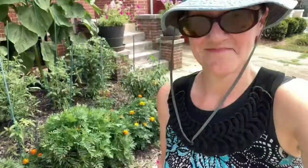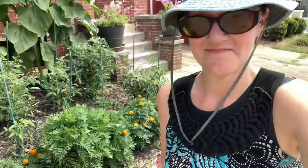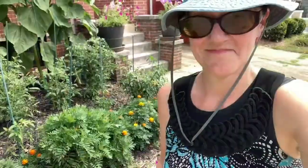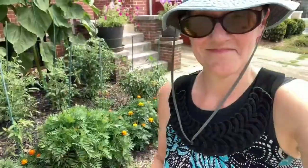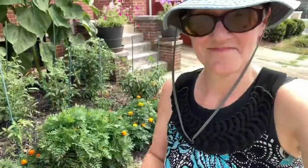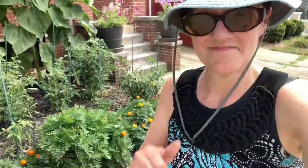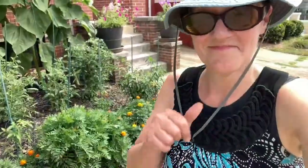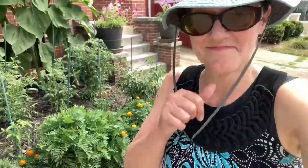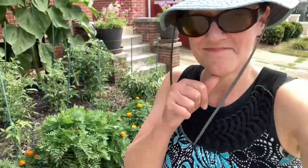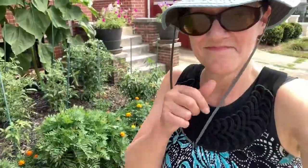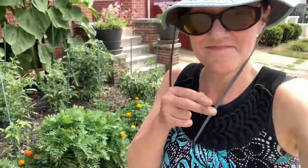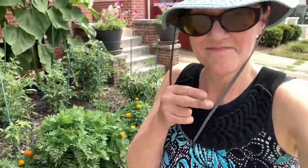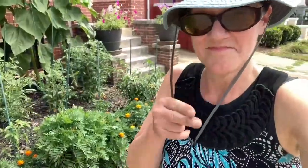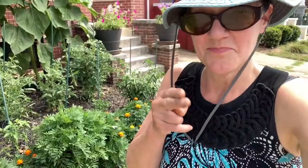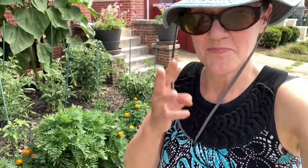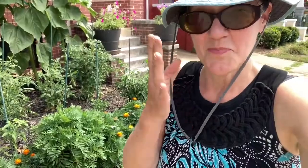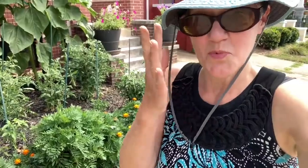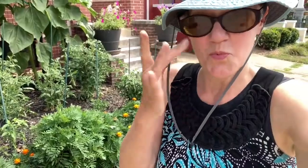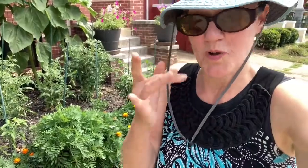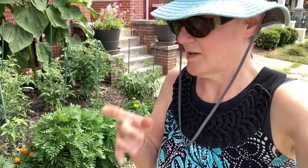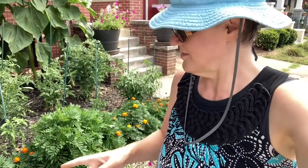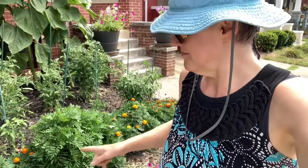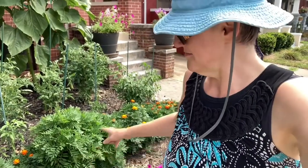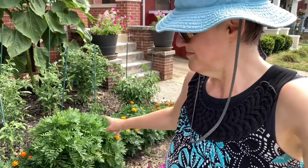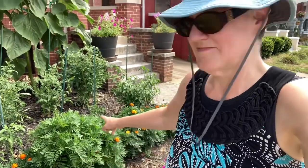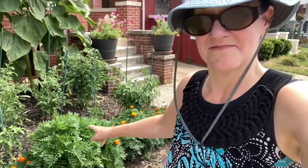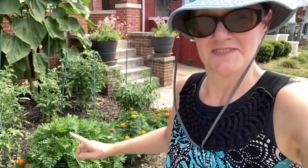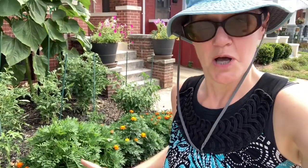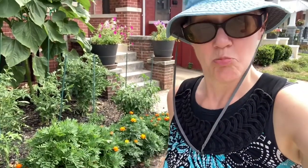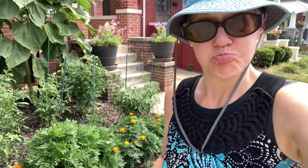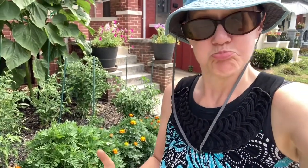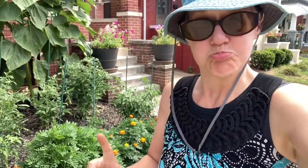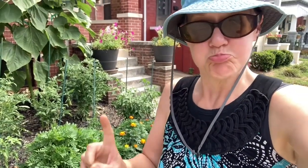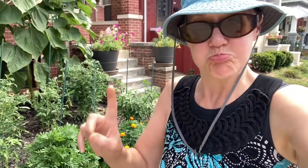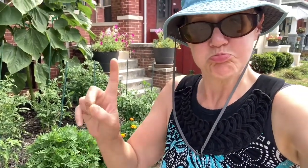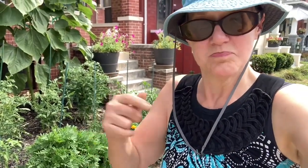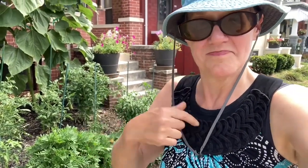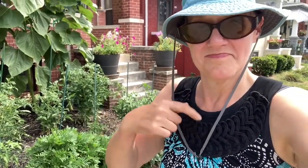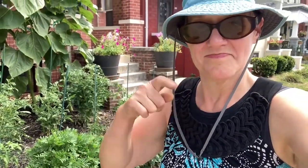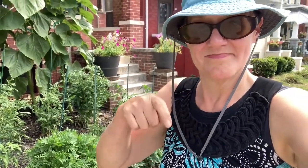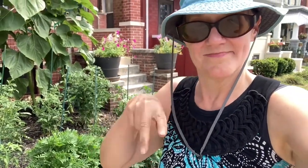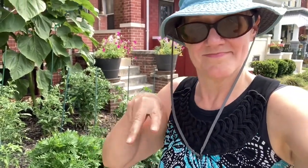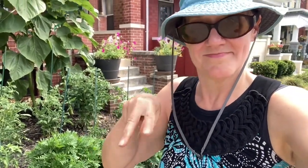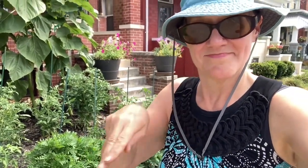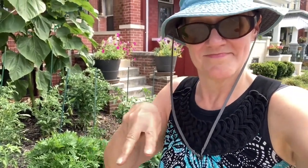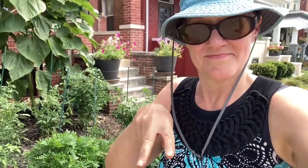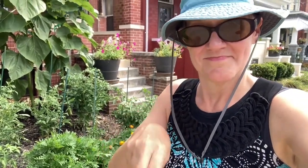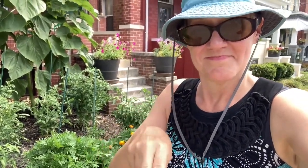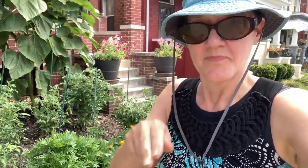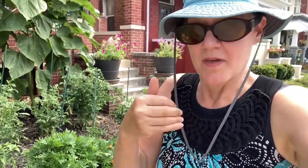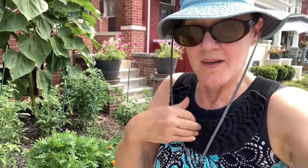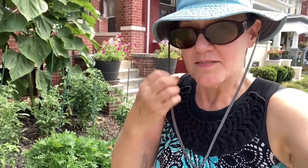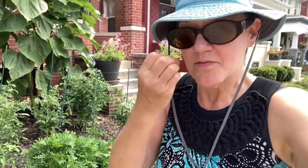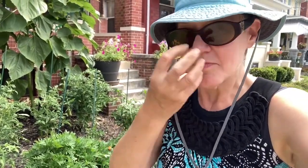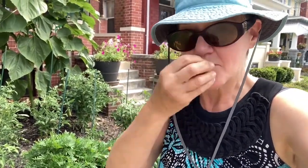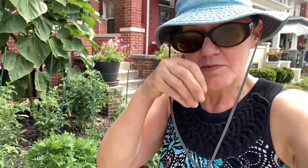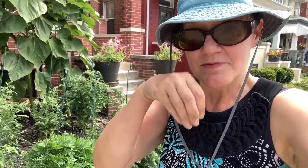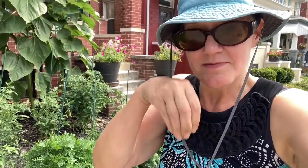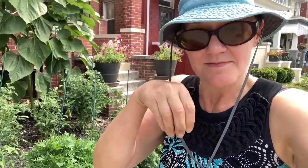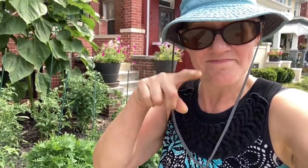I'm not sure why this one has gotten so tall. I need to prune it back. It